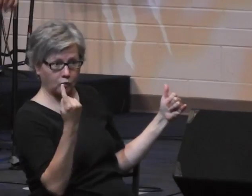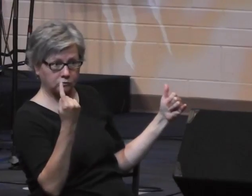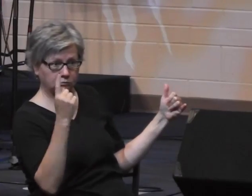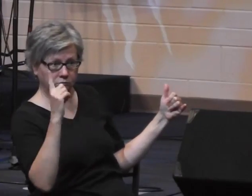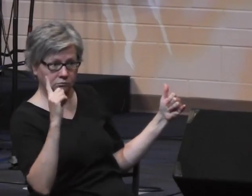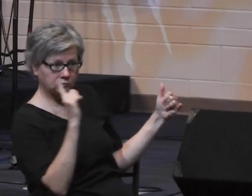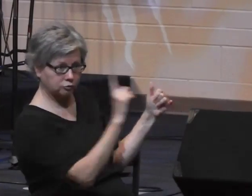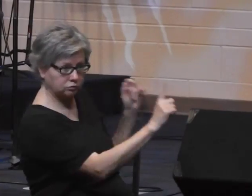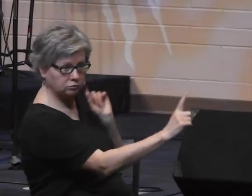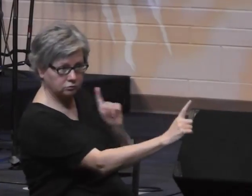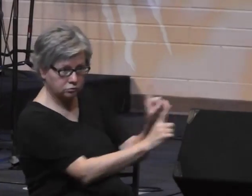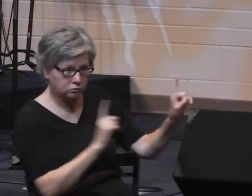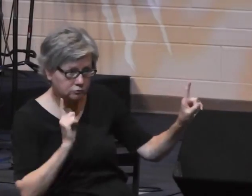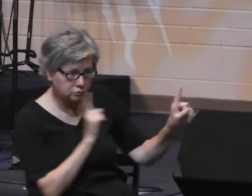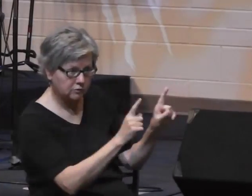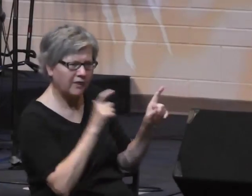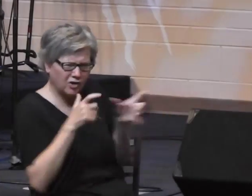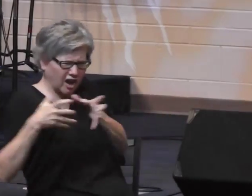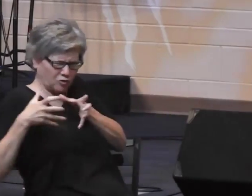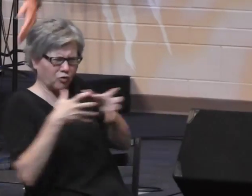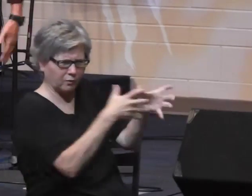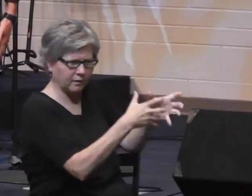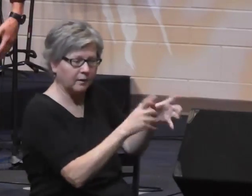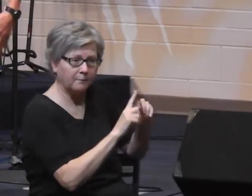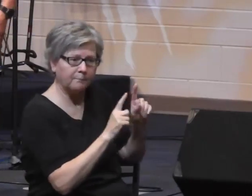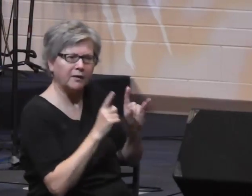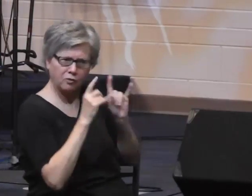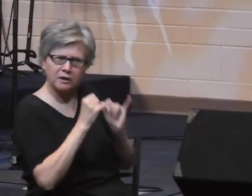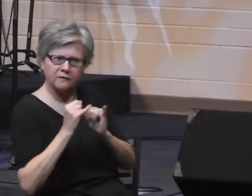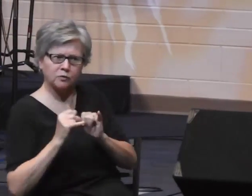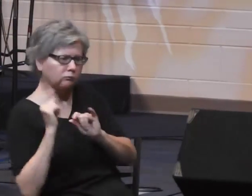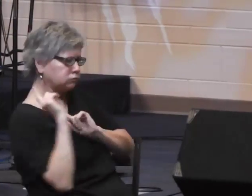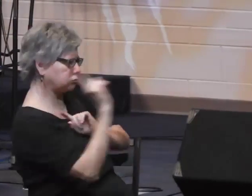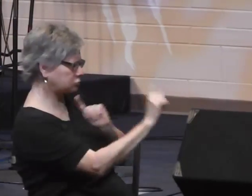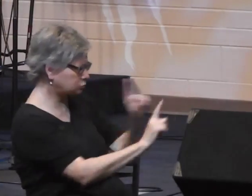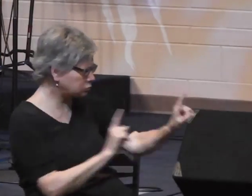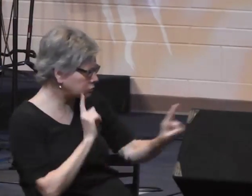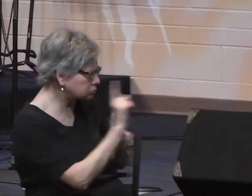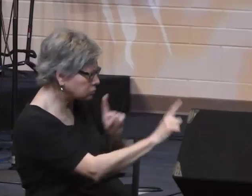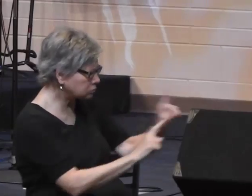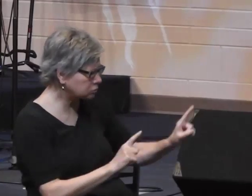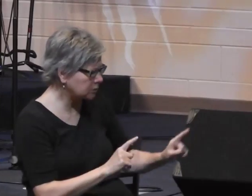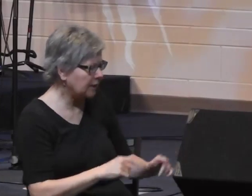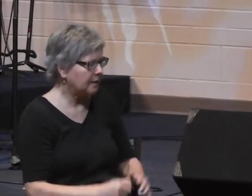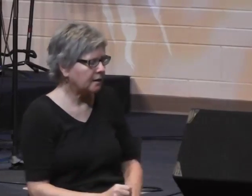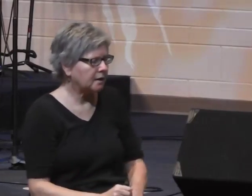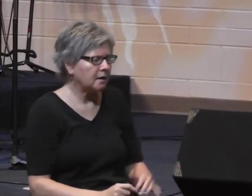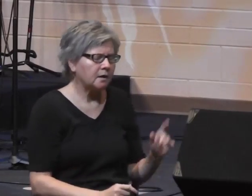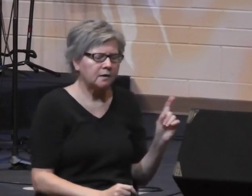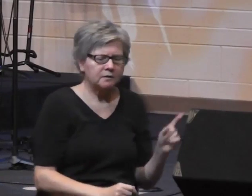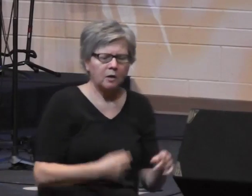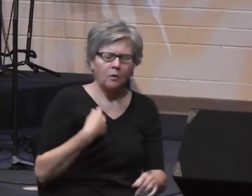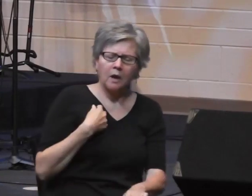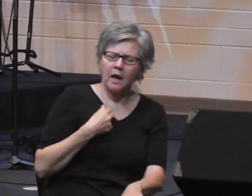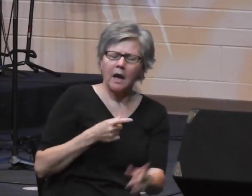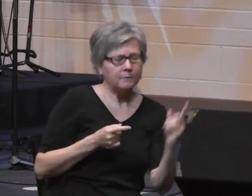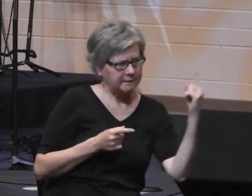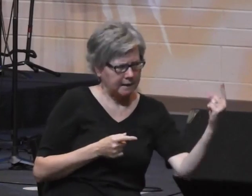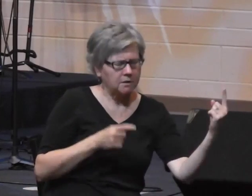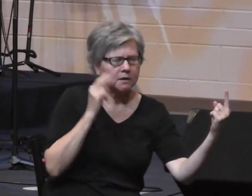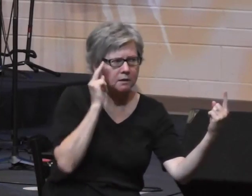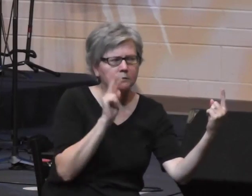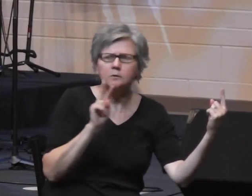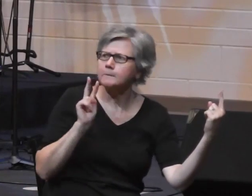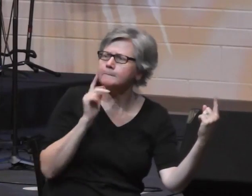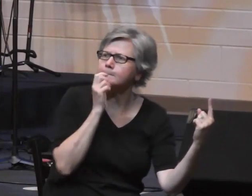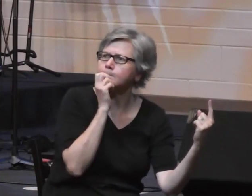in. So most of the people in the crowd have no idea who this person is, right? So I'm walking up to the finish line, and I hear this name called